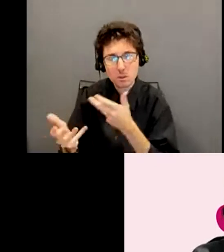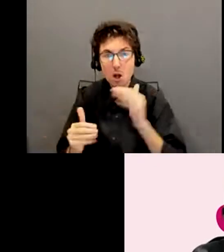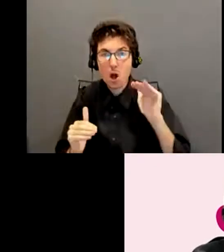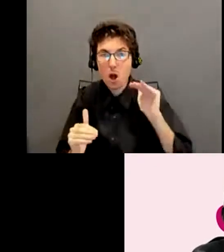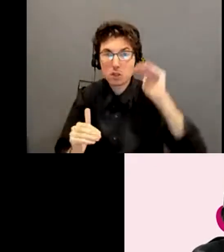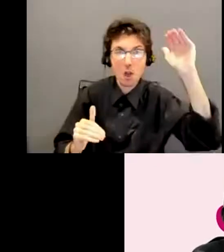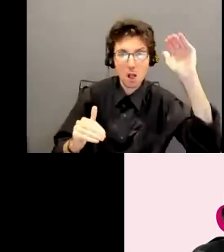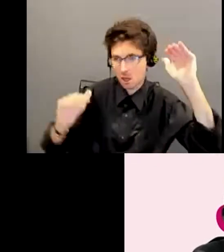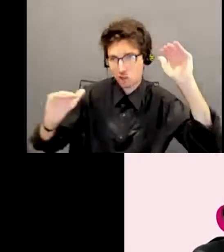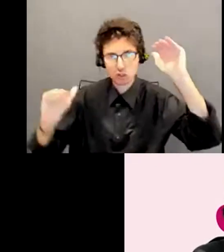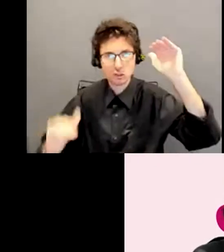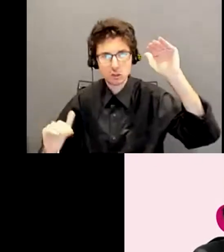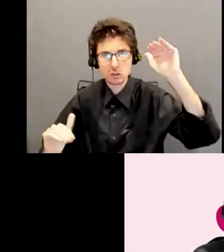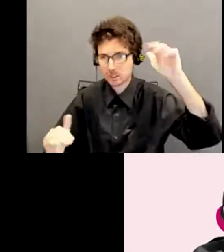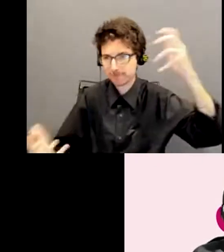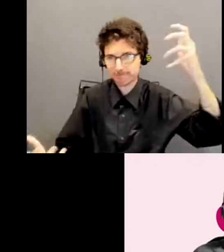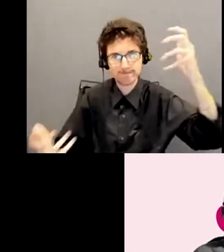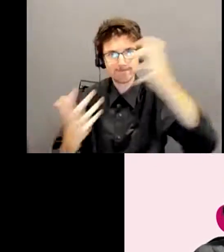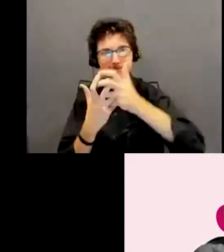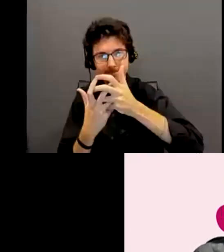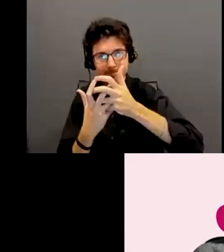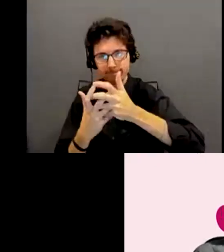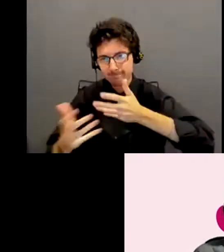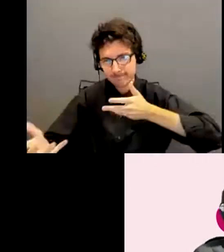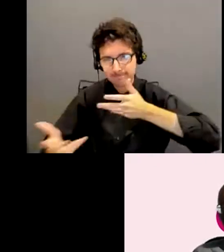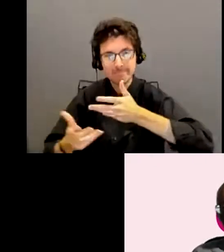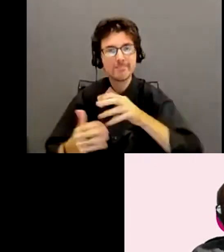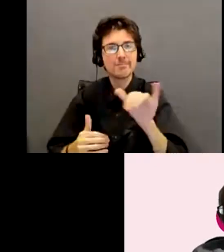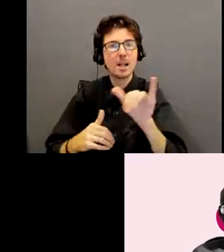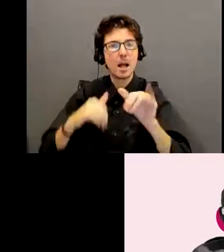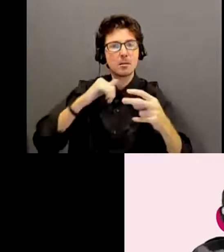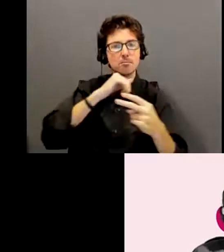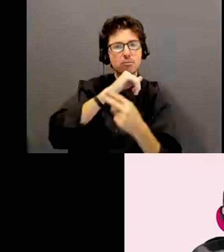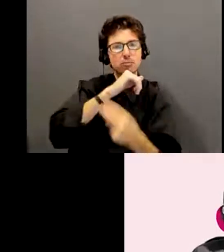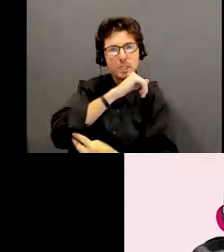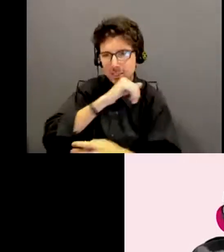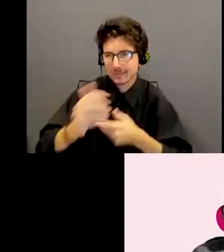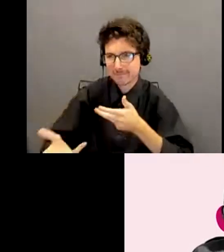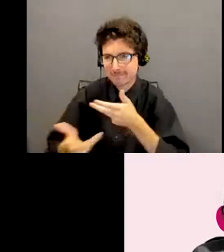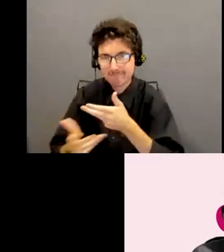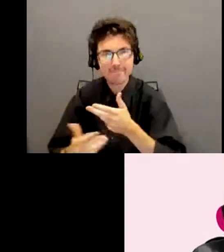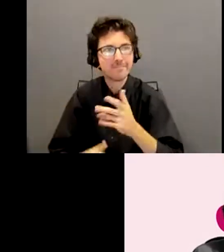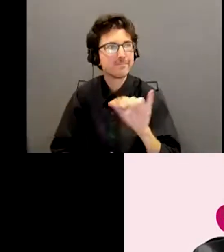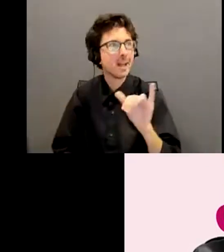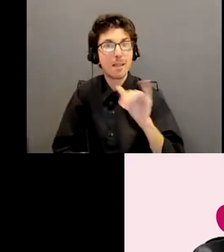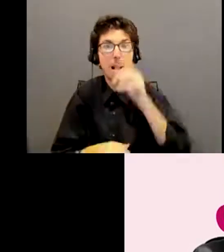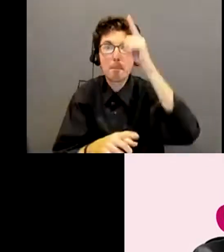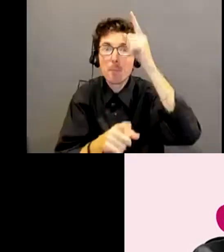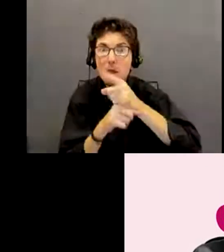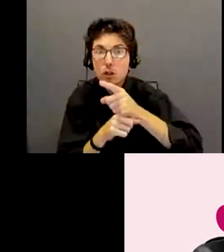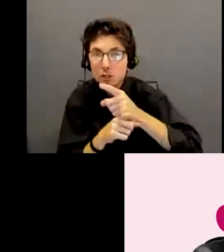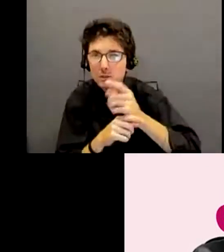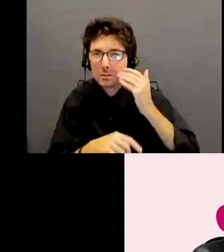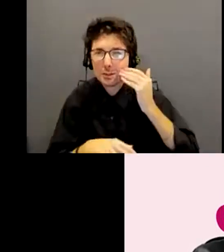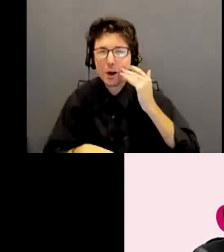and to become like big brothers, like very good friends that knows how to